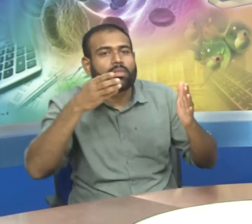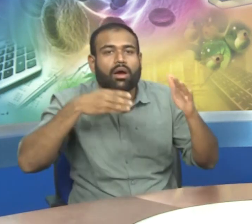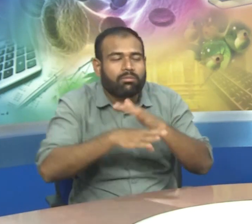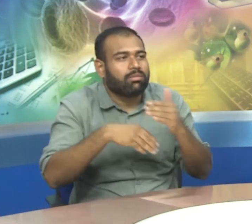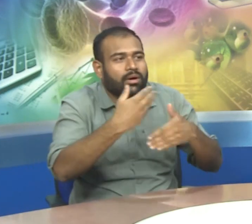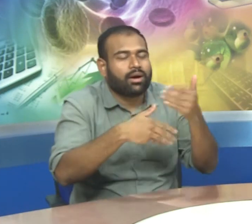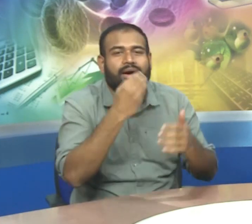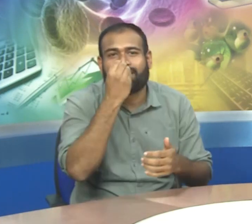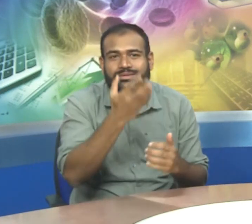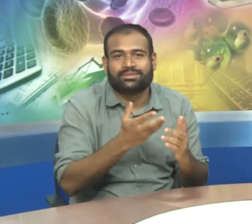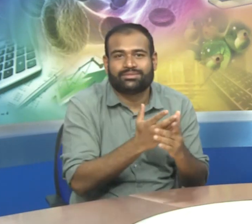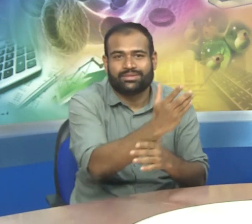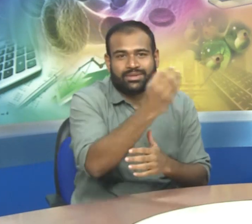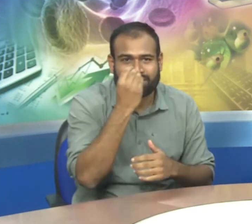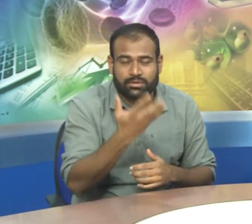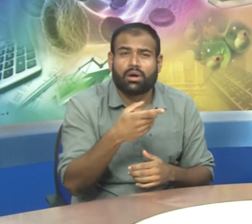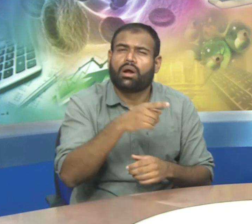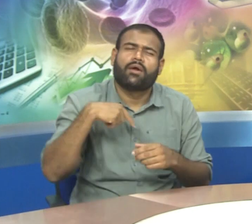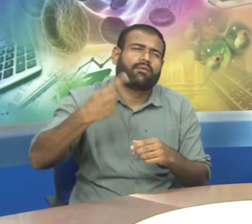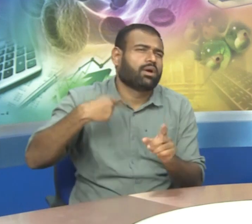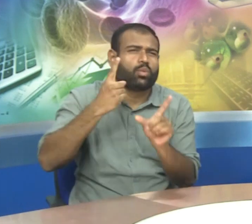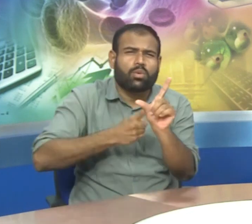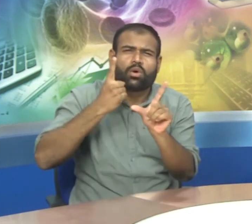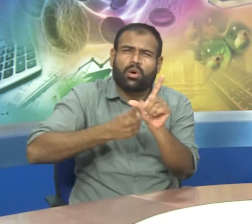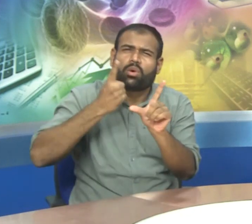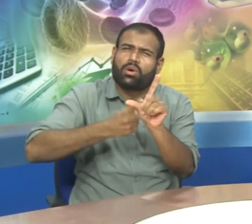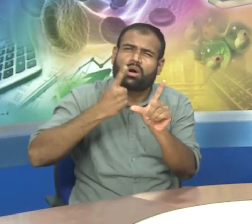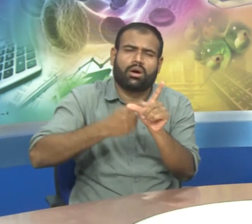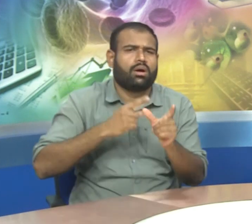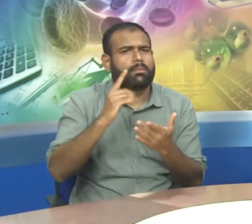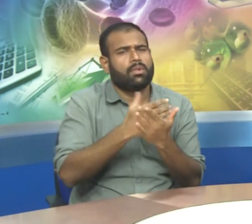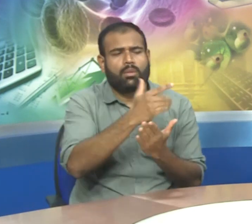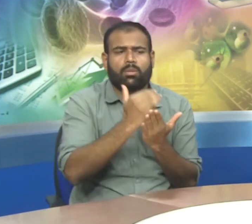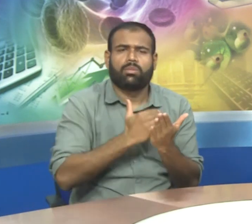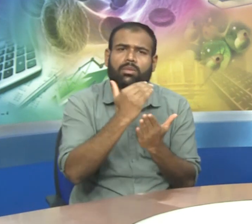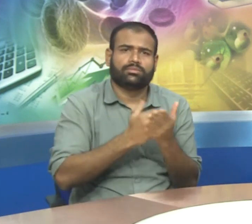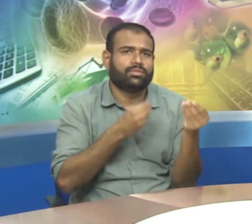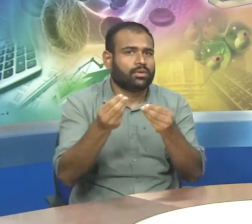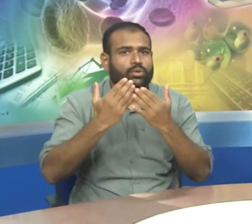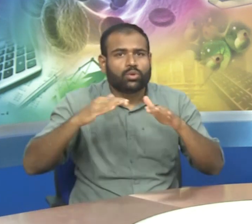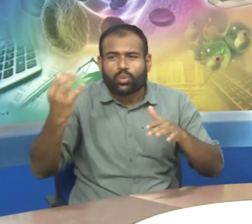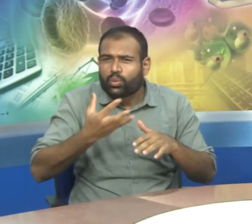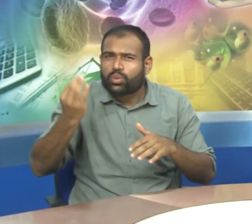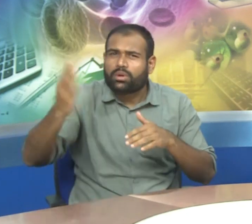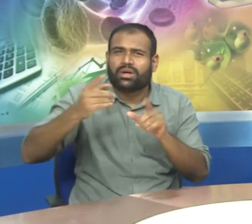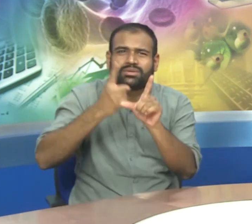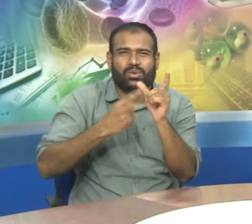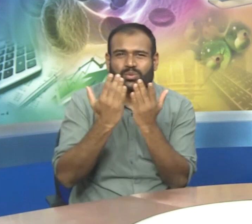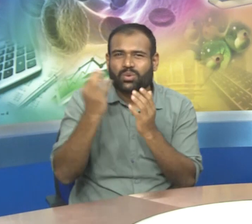Libraries normally organize user orientation or user initiation programs for the new